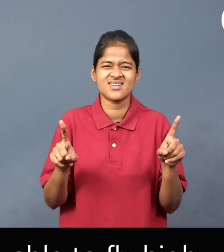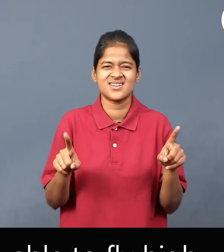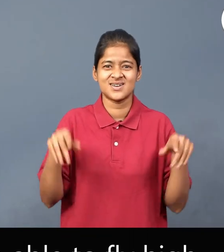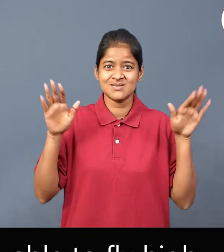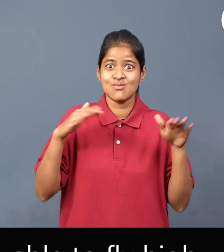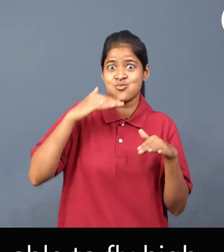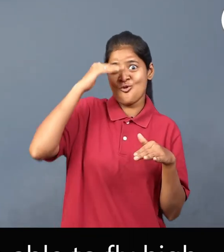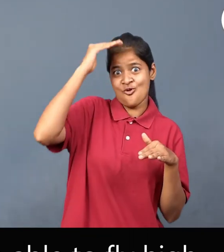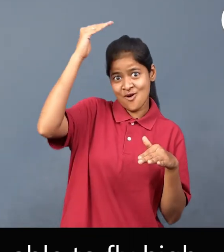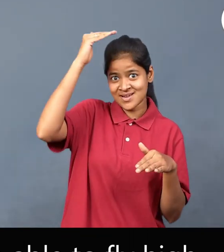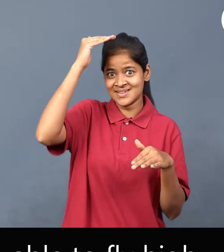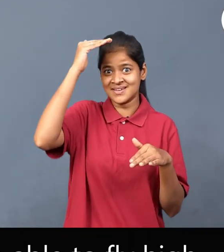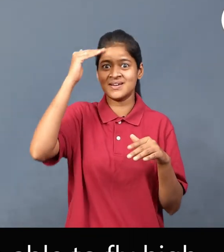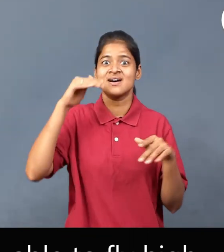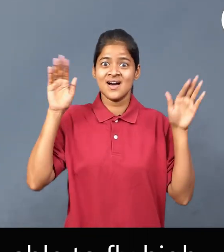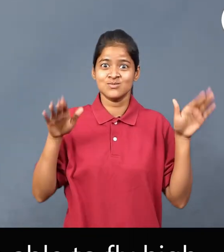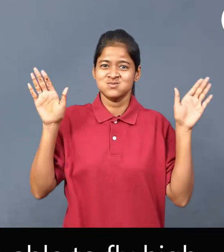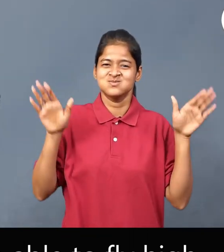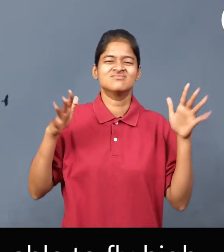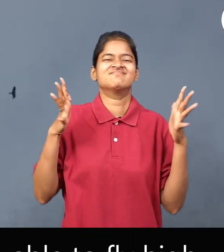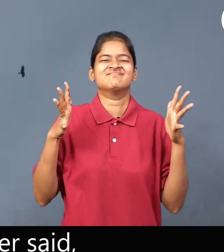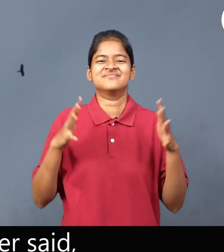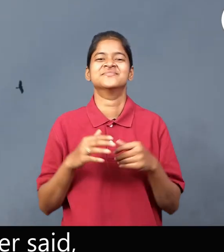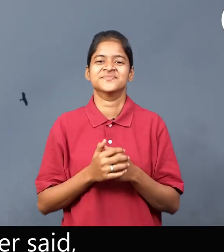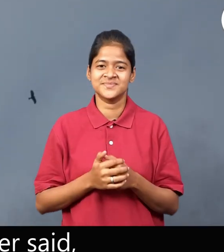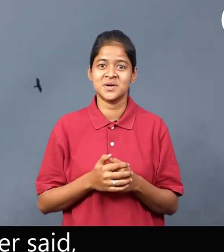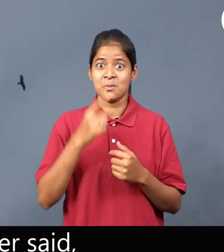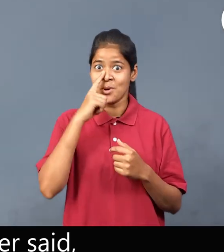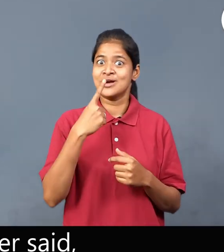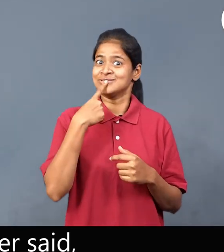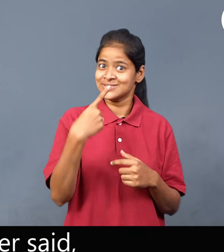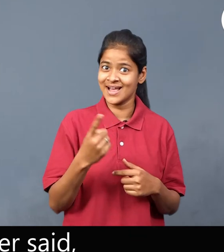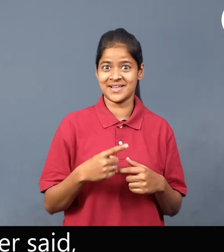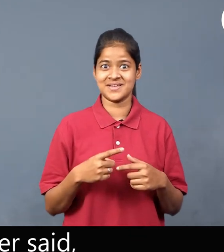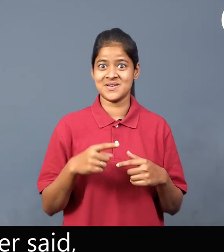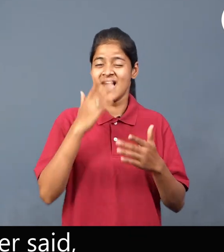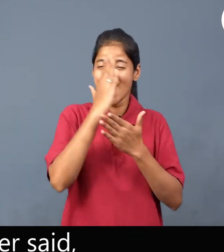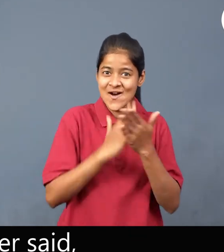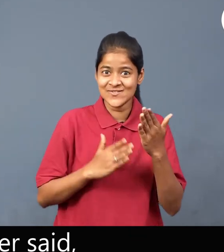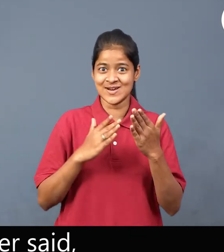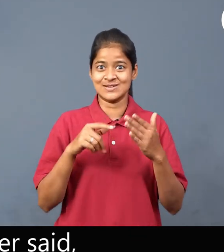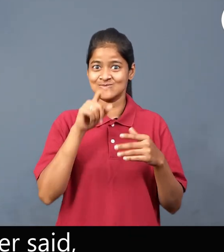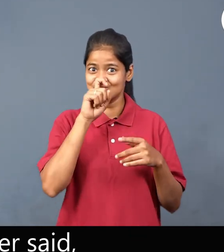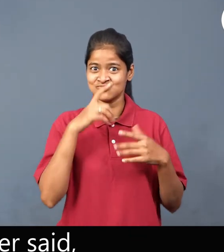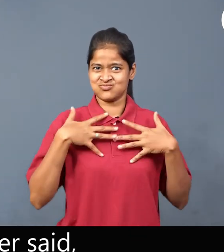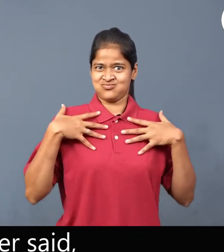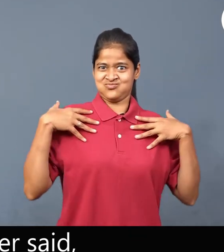able to fly high mother said some birds are able to fly very high